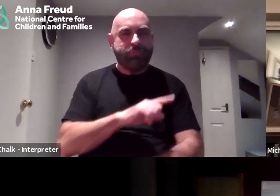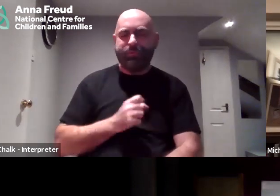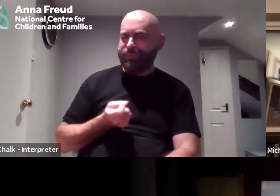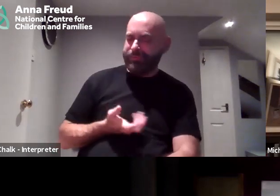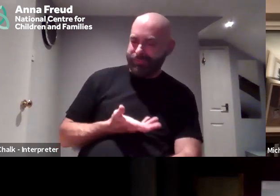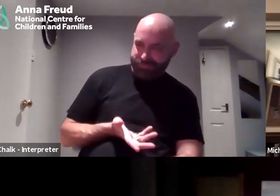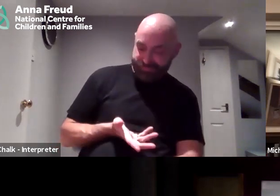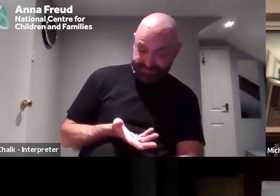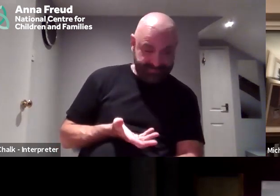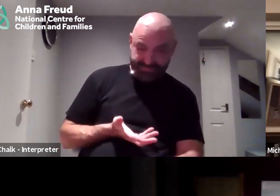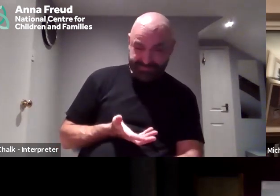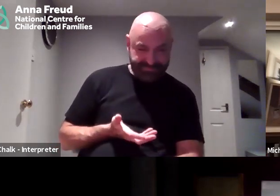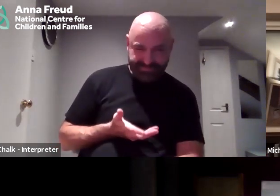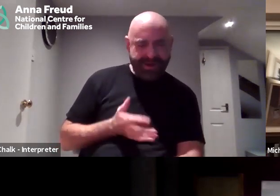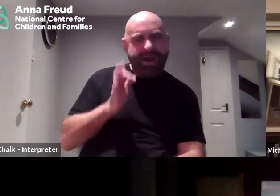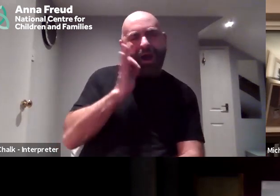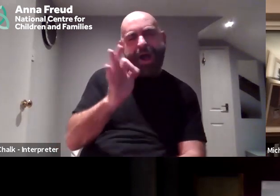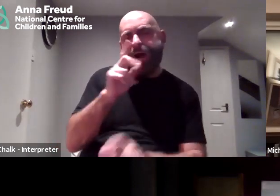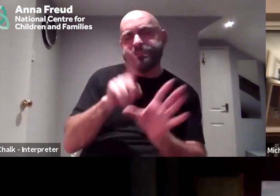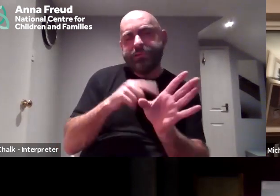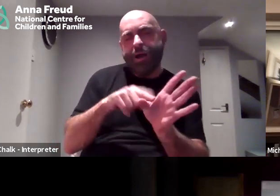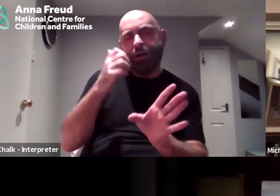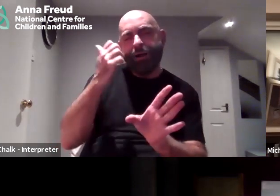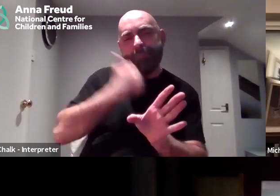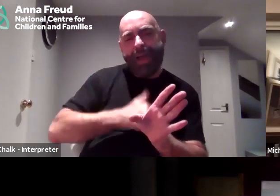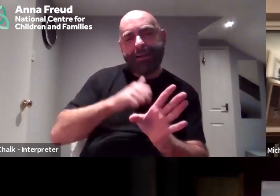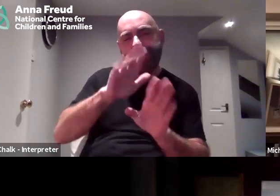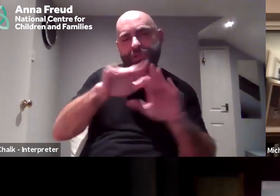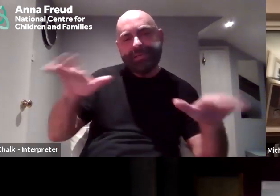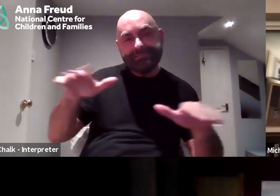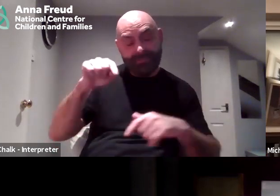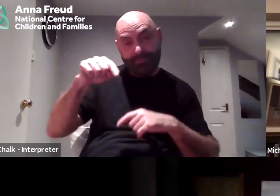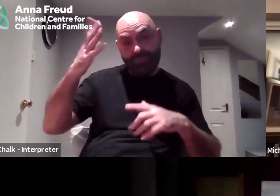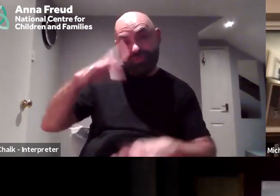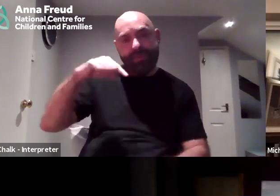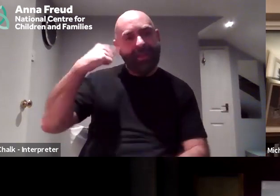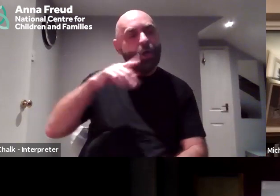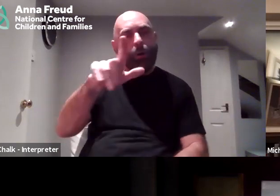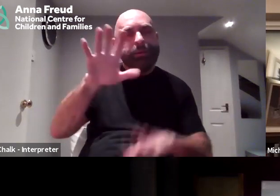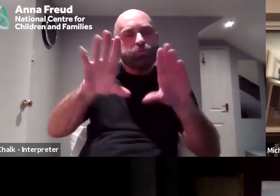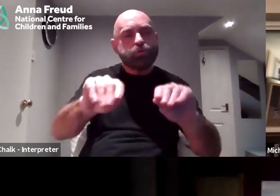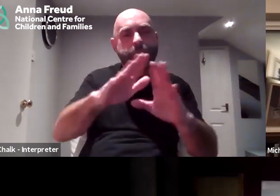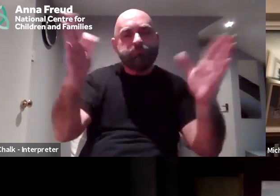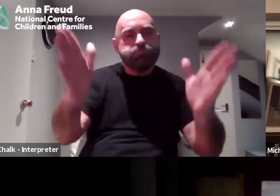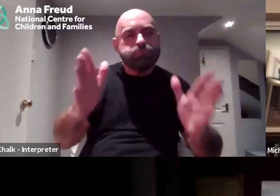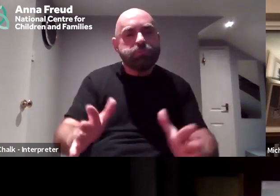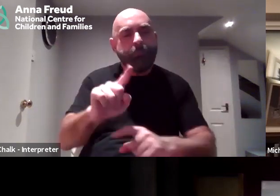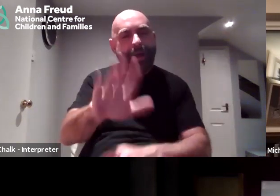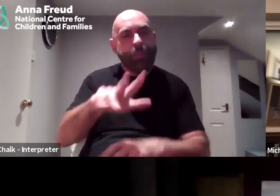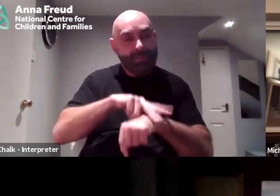said, ask any young Black kid on the streets of London, has he been stopped by the police?